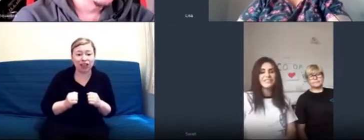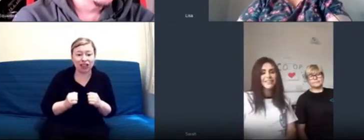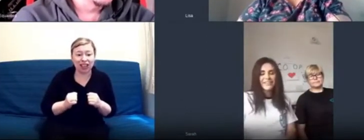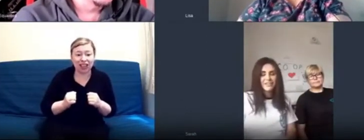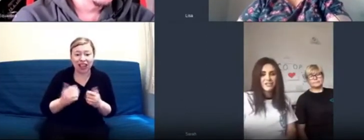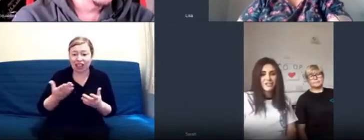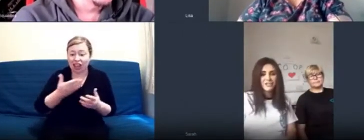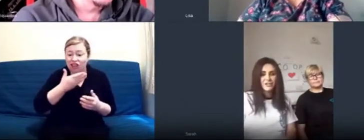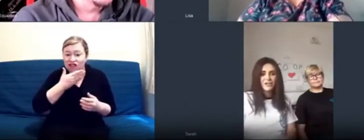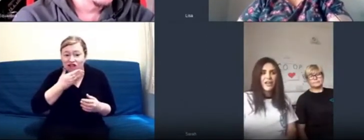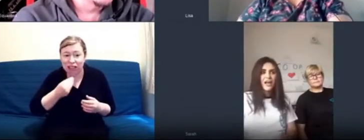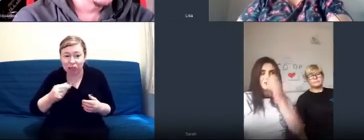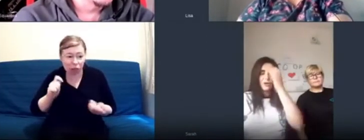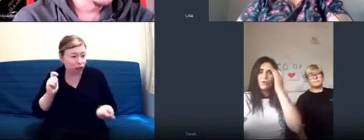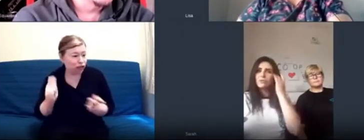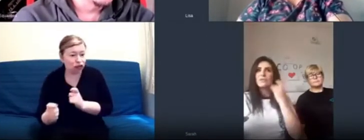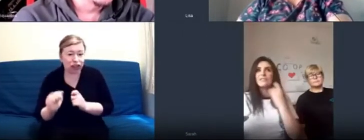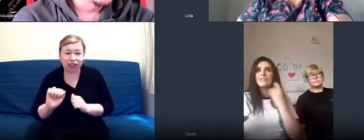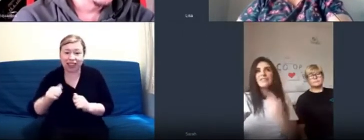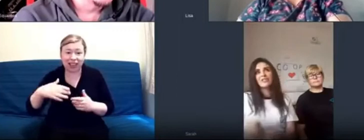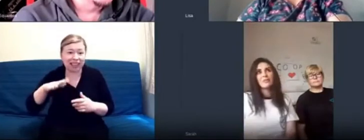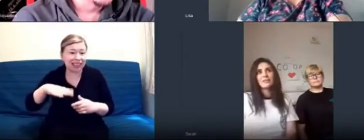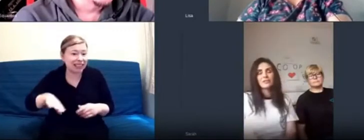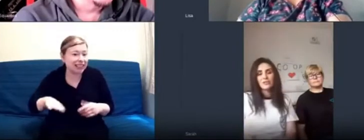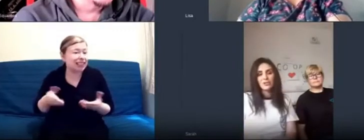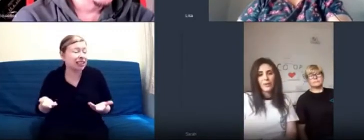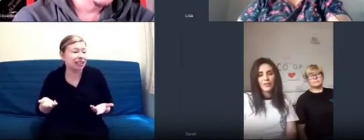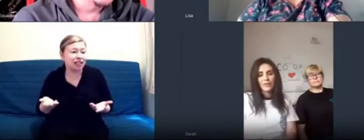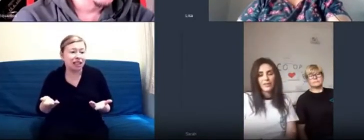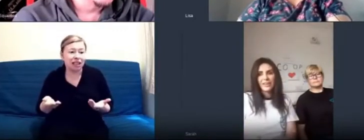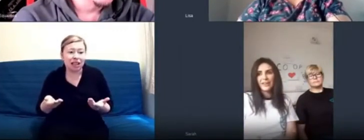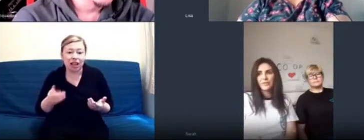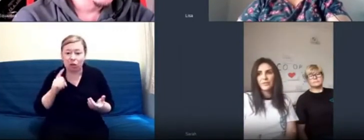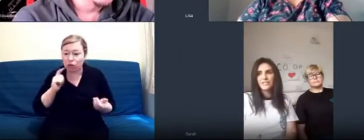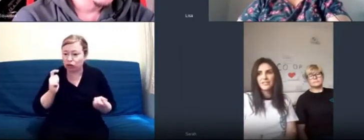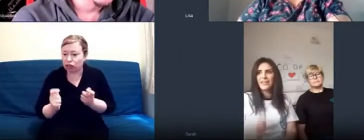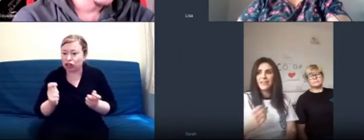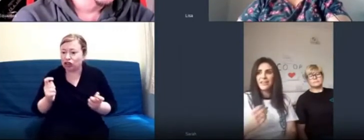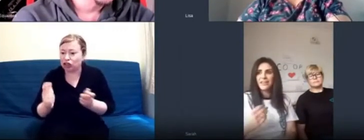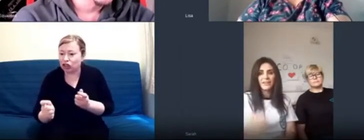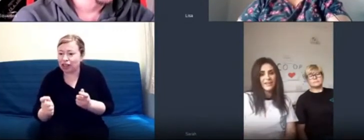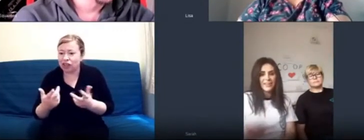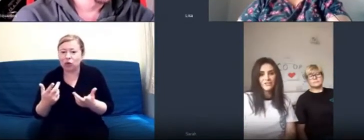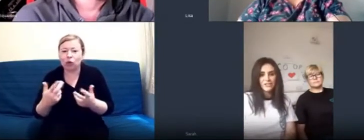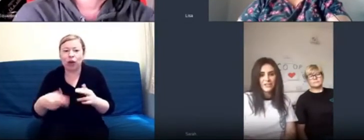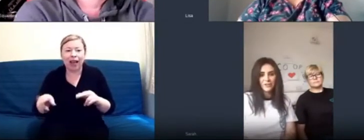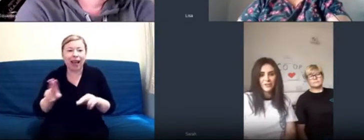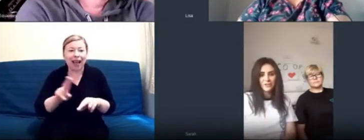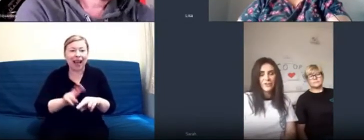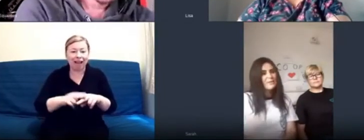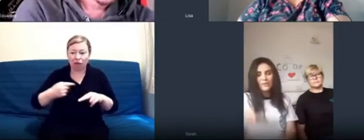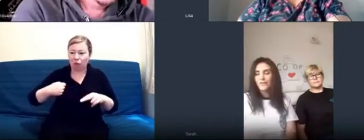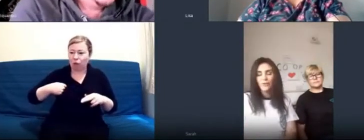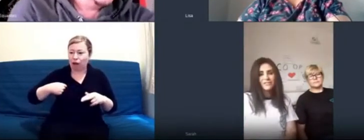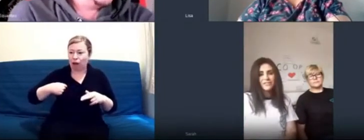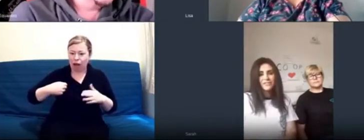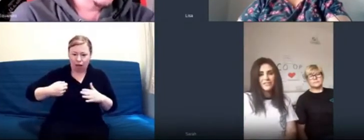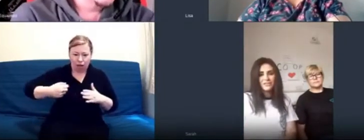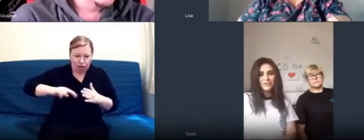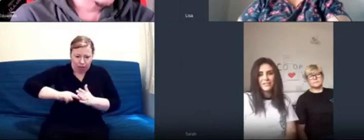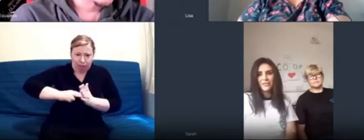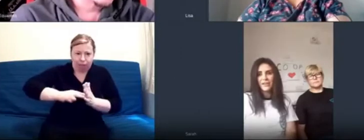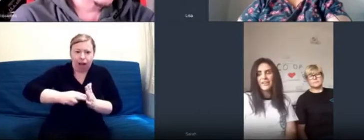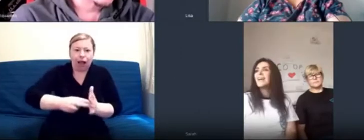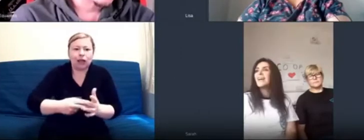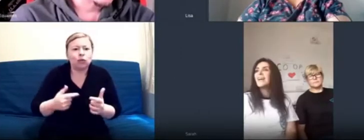going to change again next year. And it would almost be detrimental to the group, I think, if we were to get ahead of ourselves, make a formal